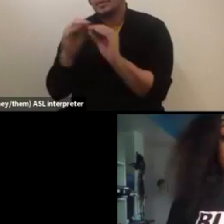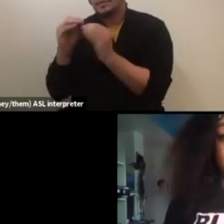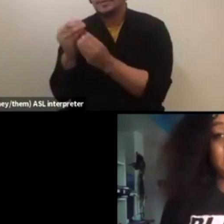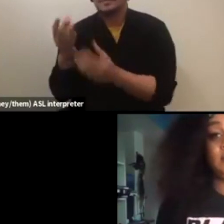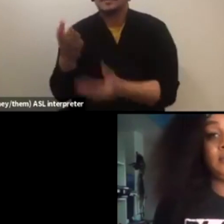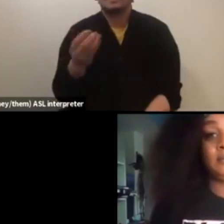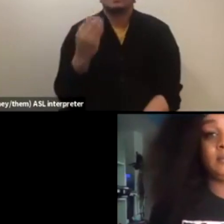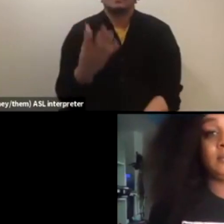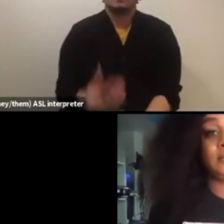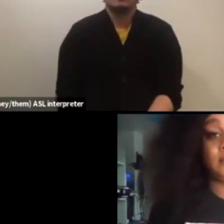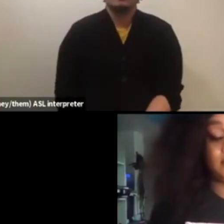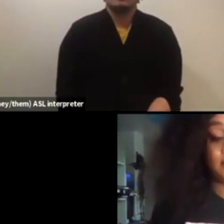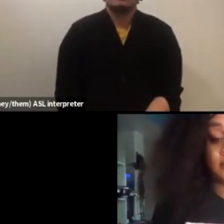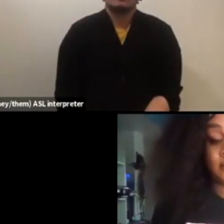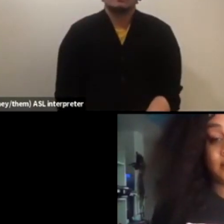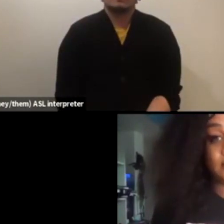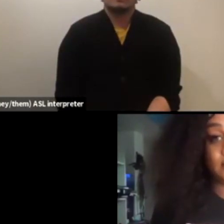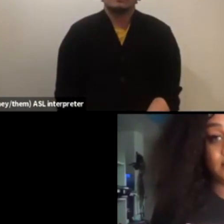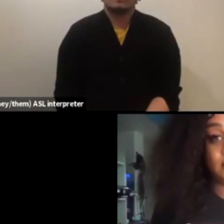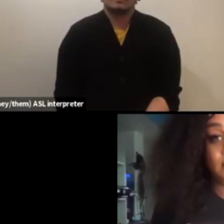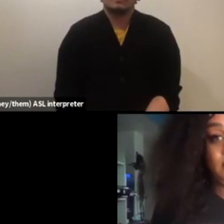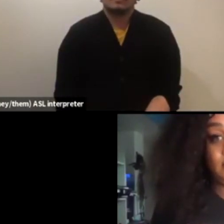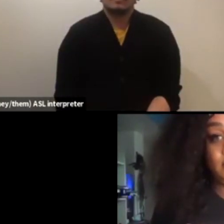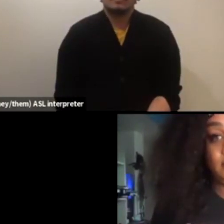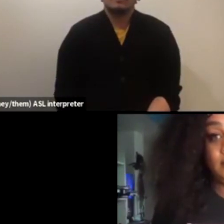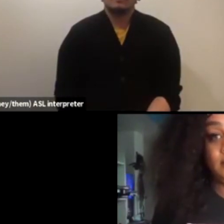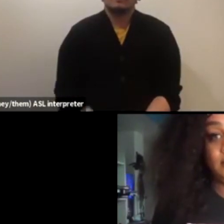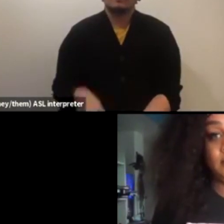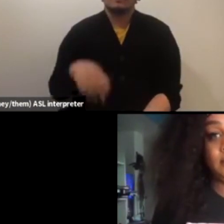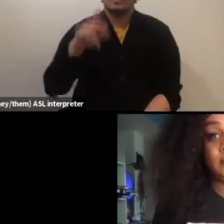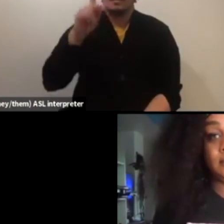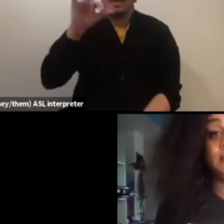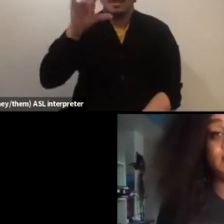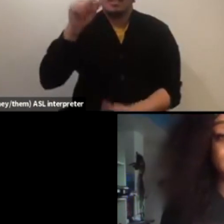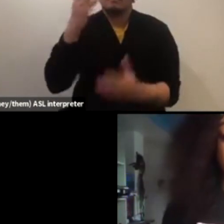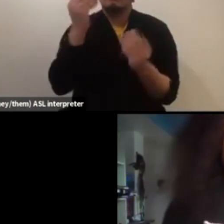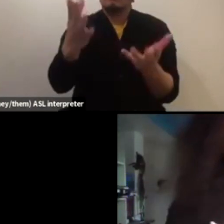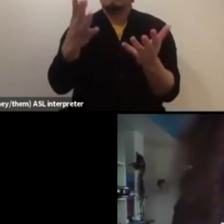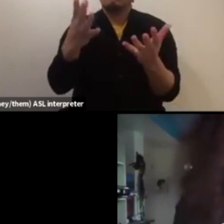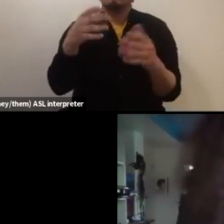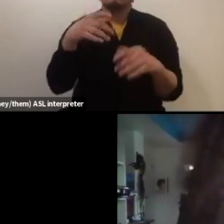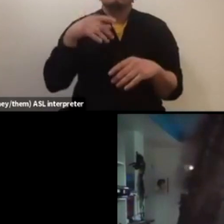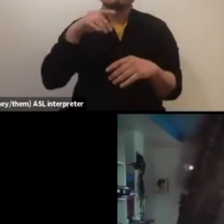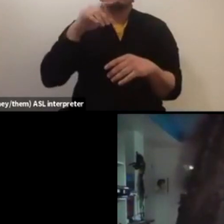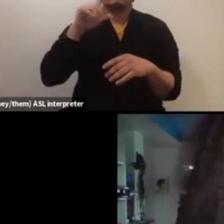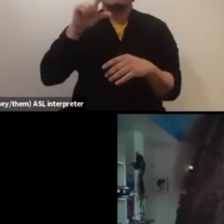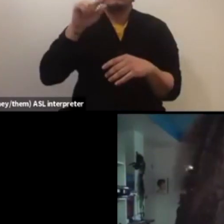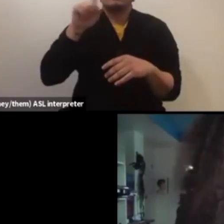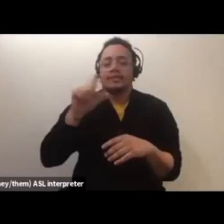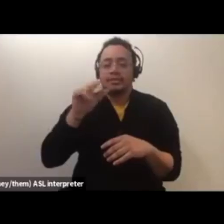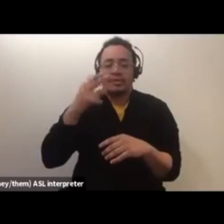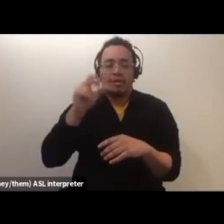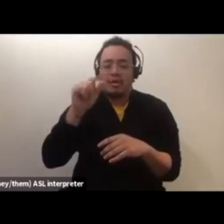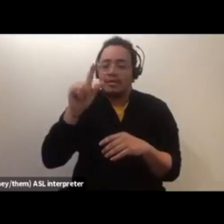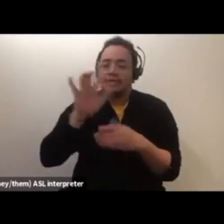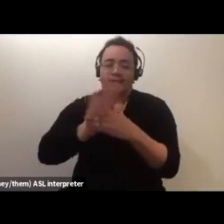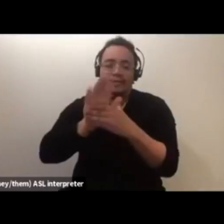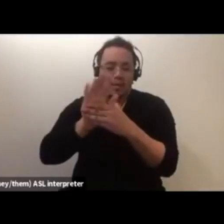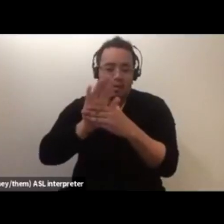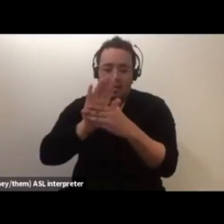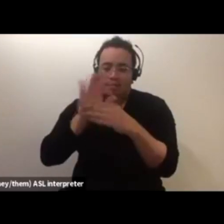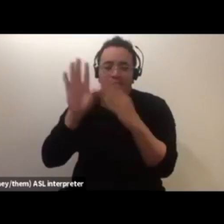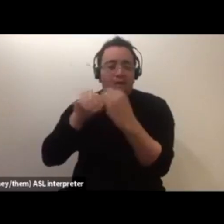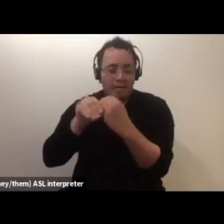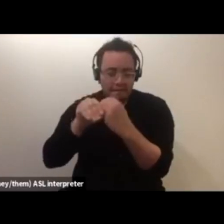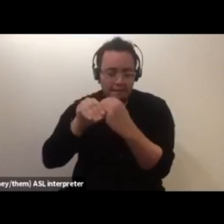Thank you, Zahara. And due to technical difficulties, Zahara's voice will be played on this live. but because we want to